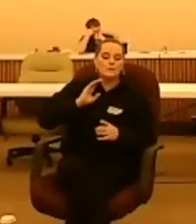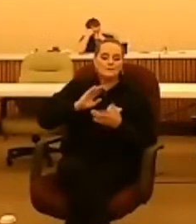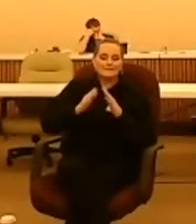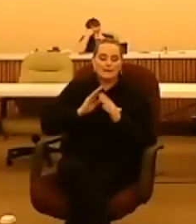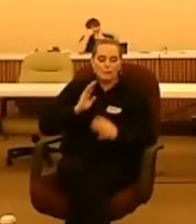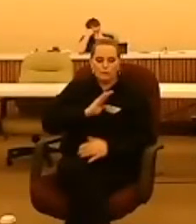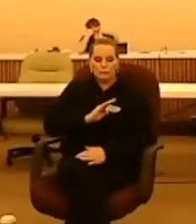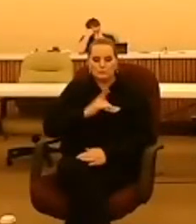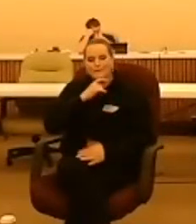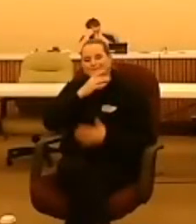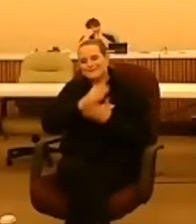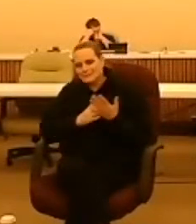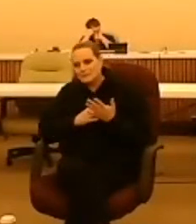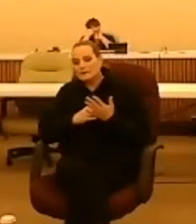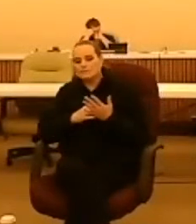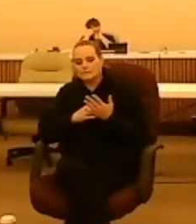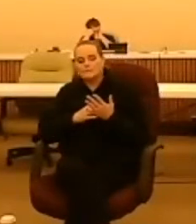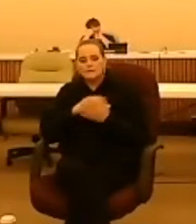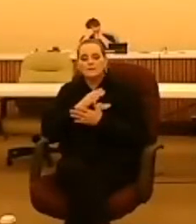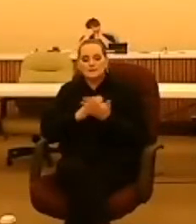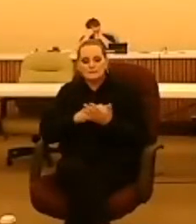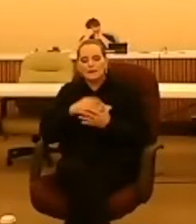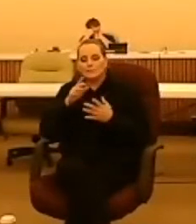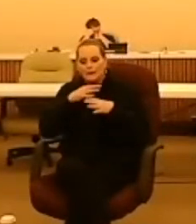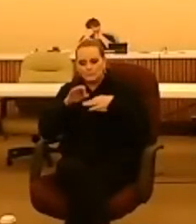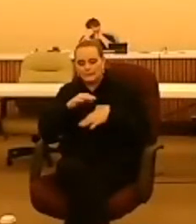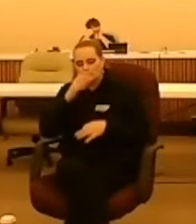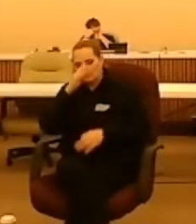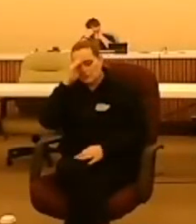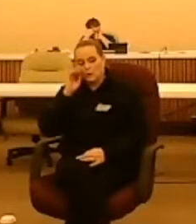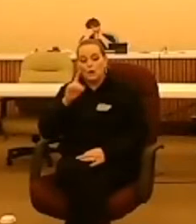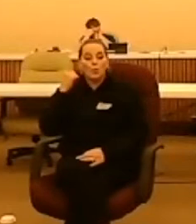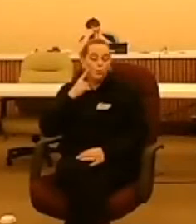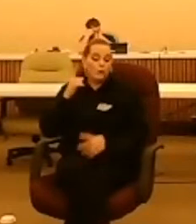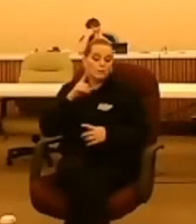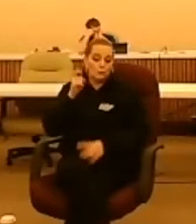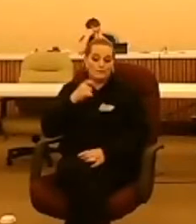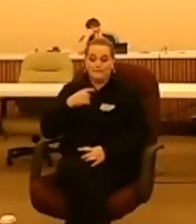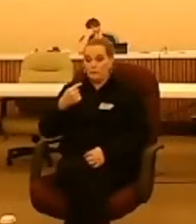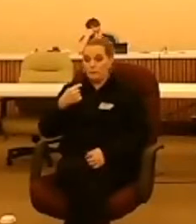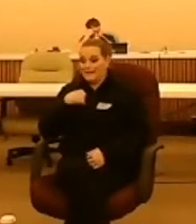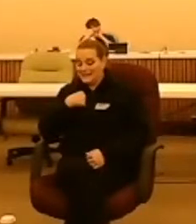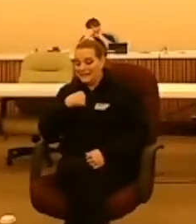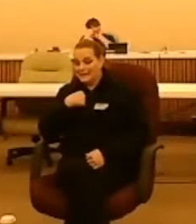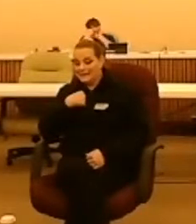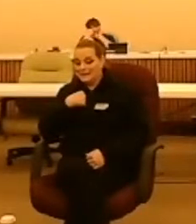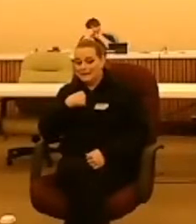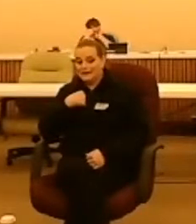some provision in there for that. One of the questions this actually raises for me